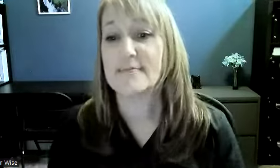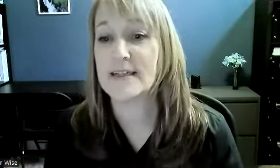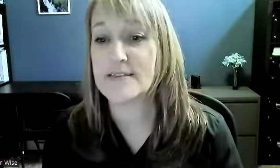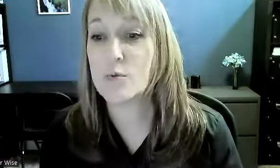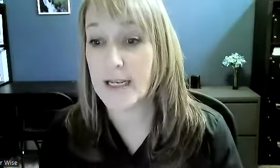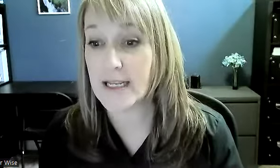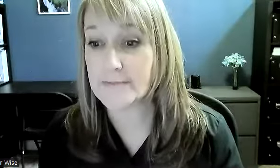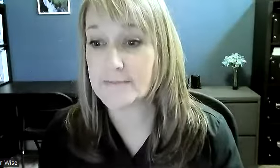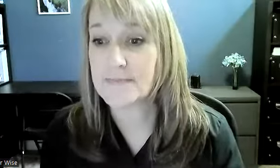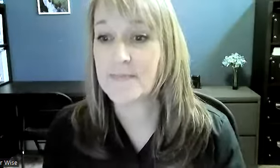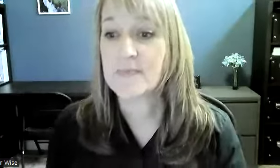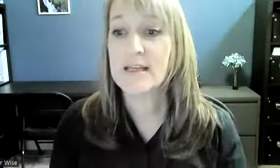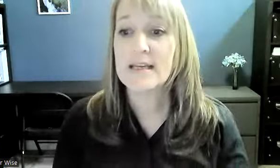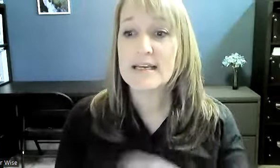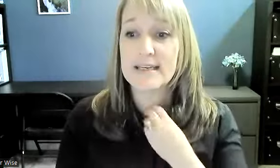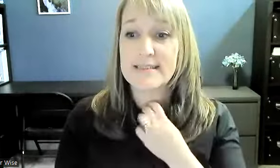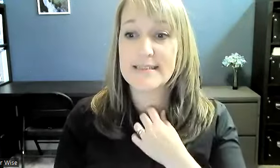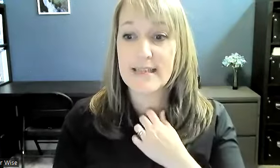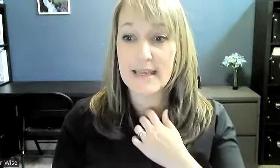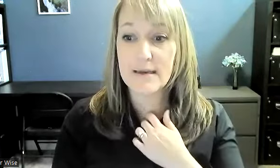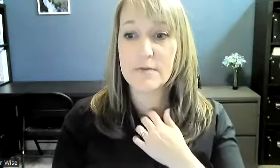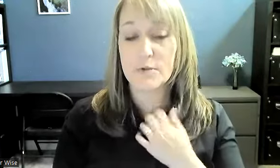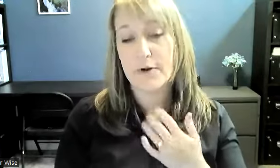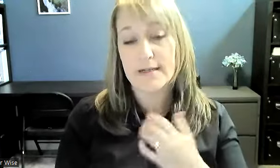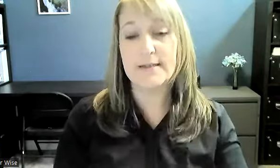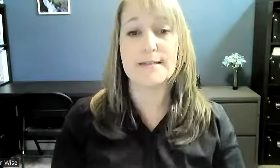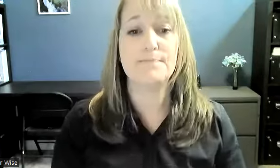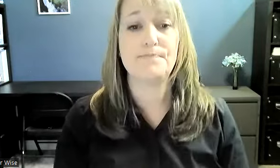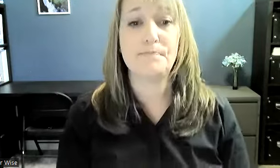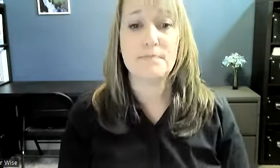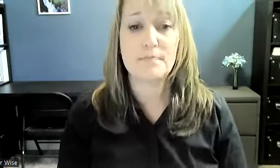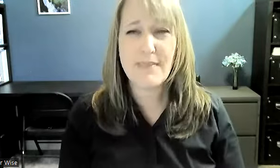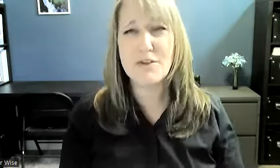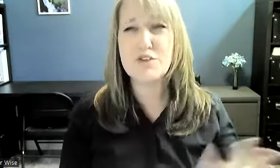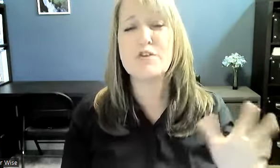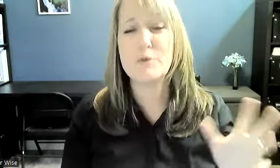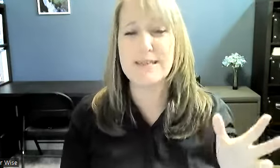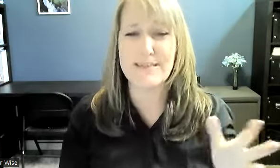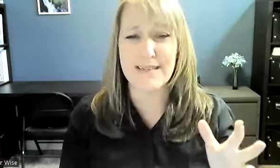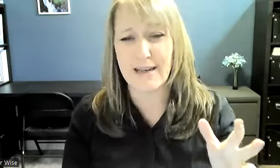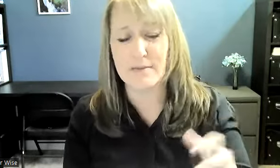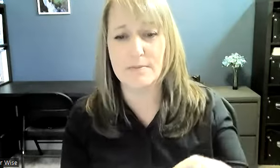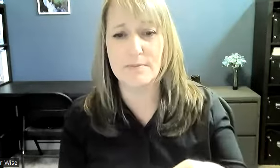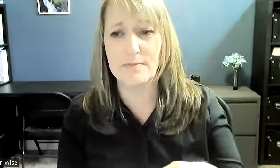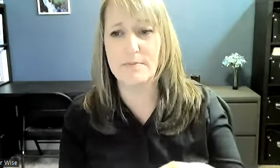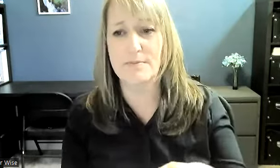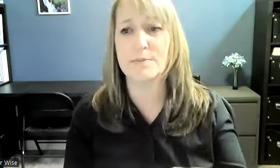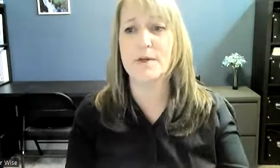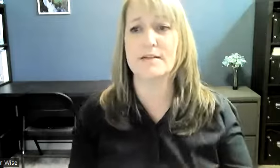That's wedding. Conceive or pregnant. There are 2 different ways of signing pregnant.